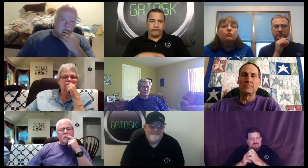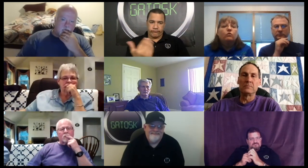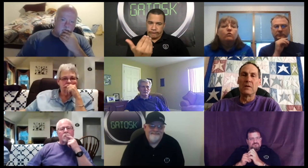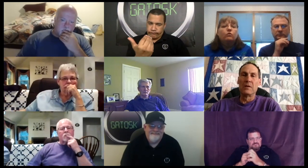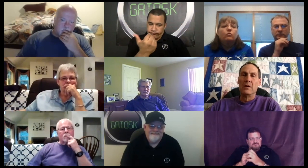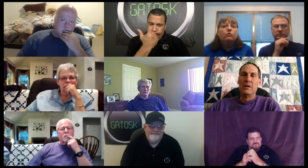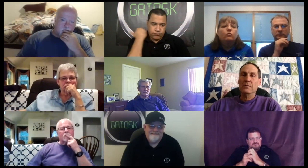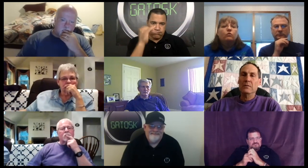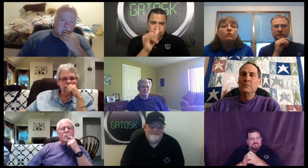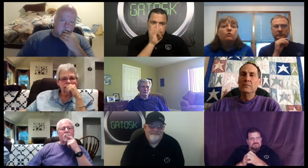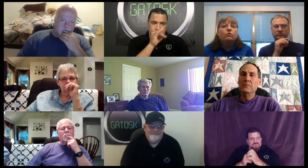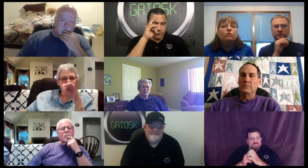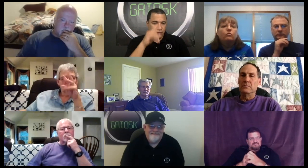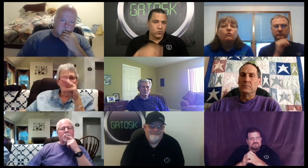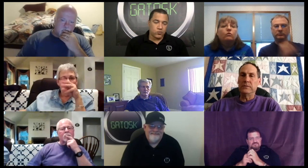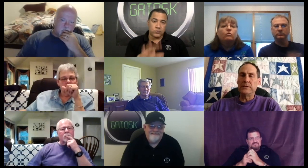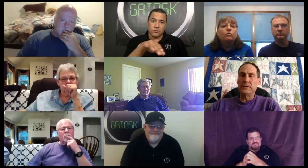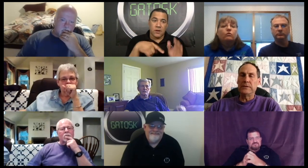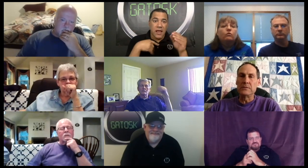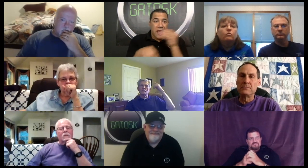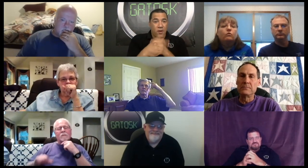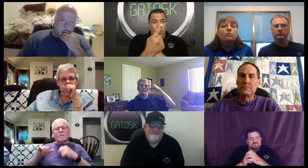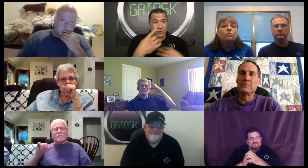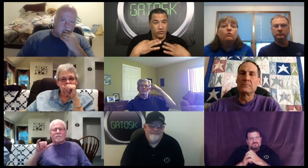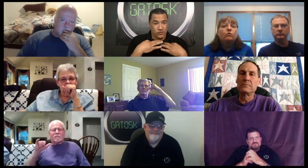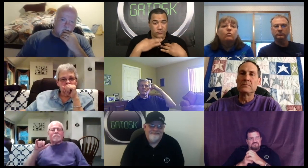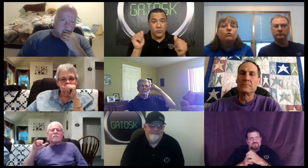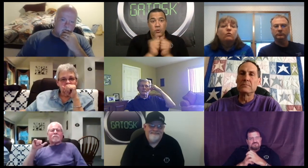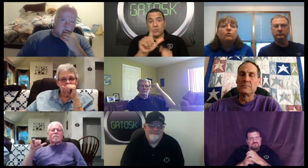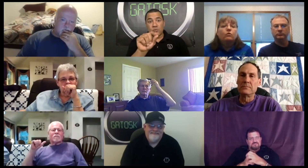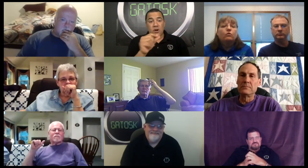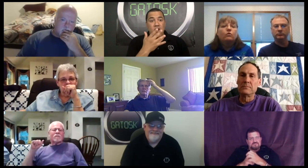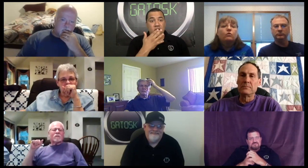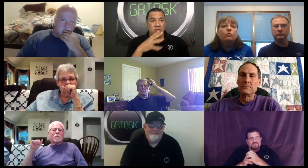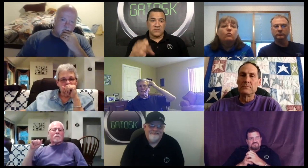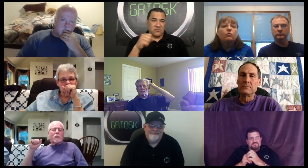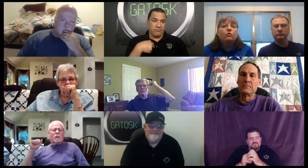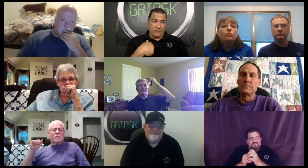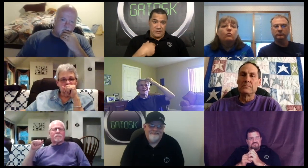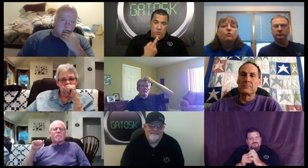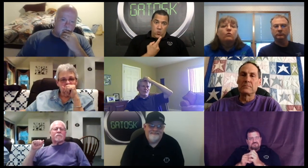So it's very time consuming to set that up. I added one shirt with 20 colors. It took